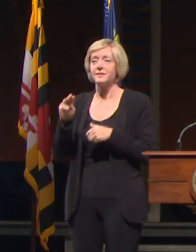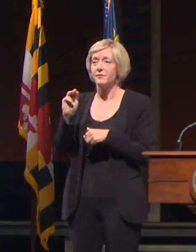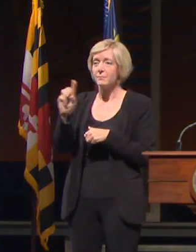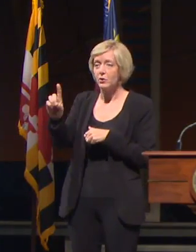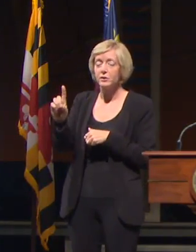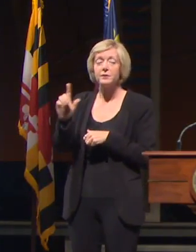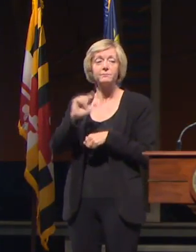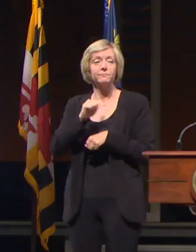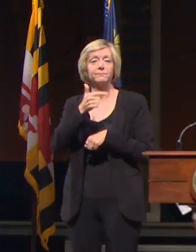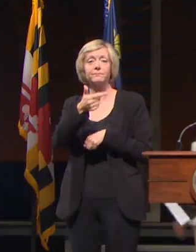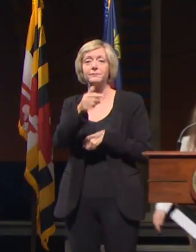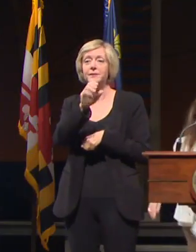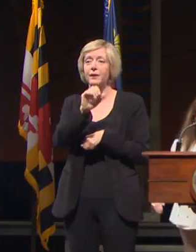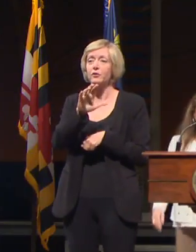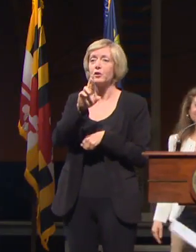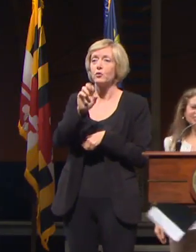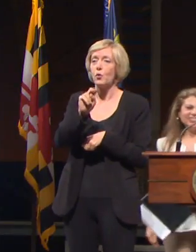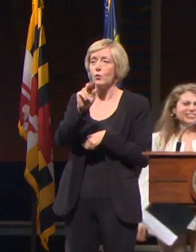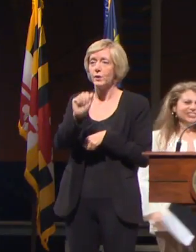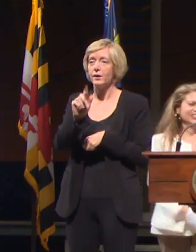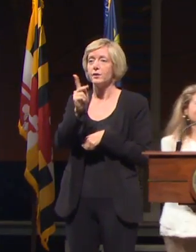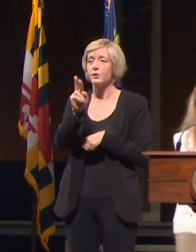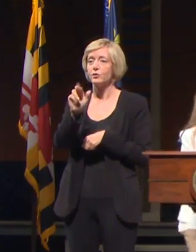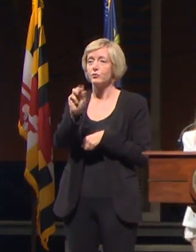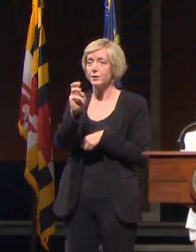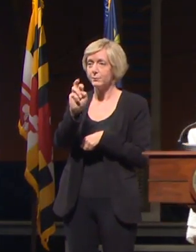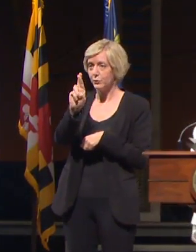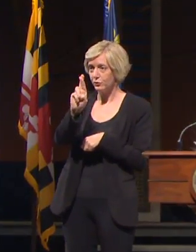send it back to you. Thank you, everyone.